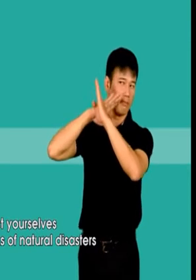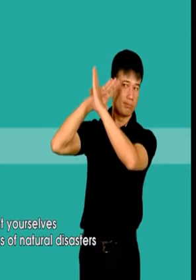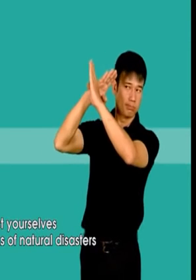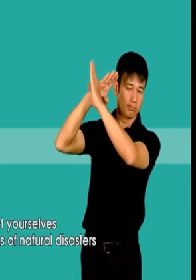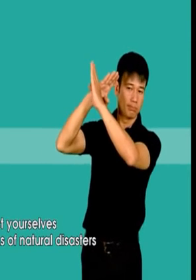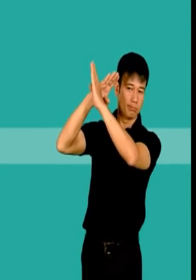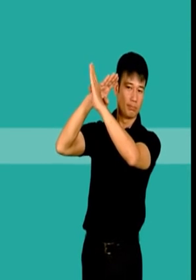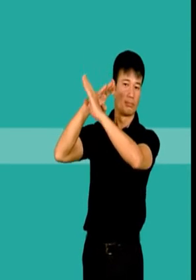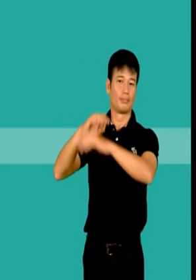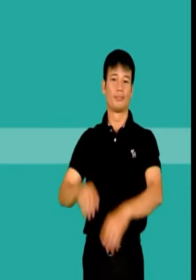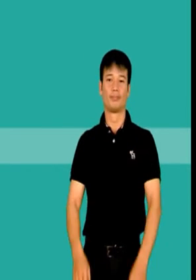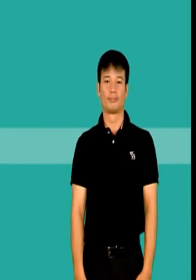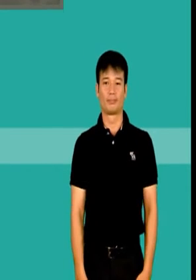disasters,